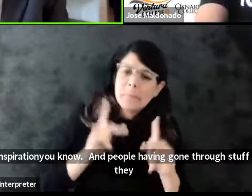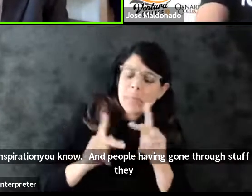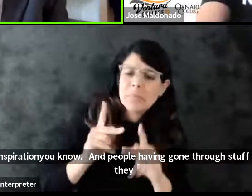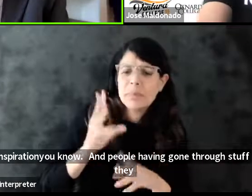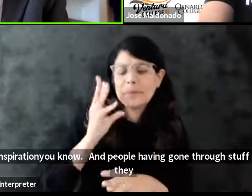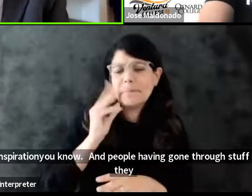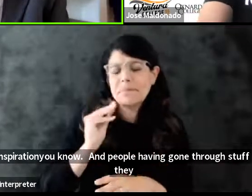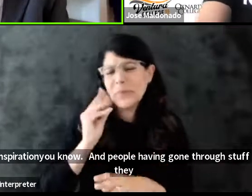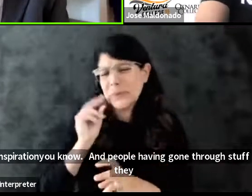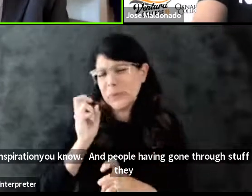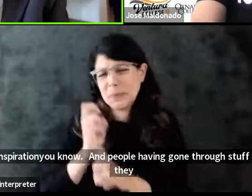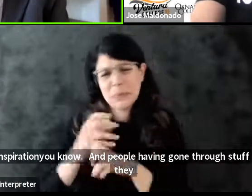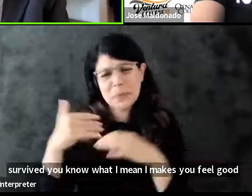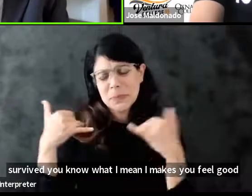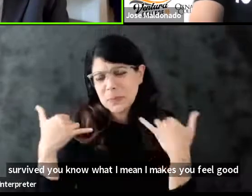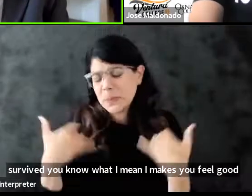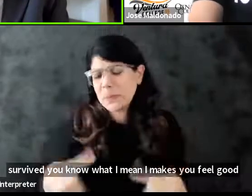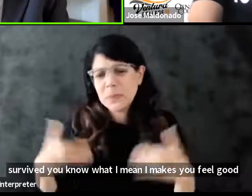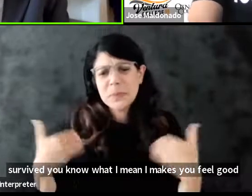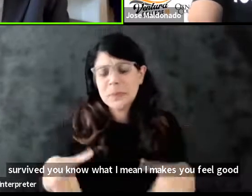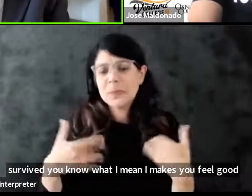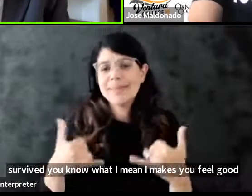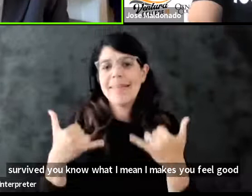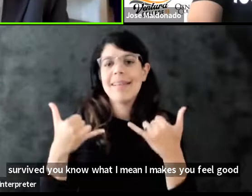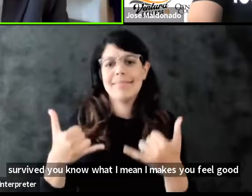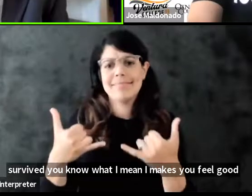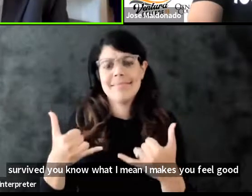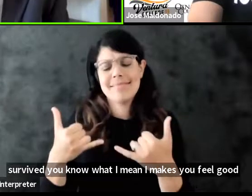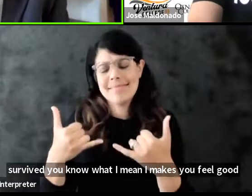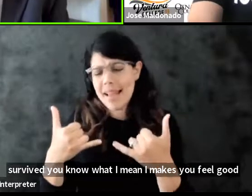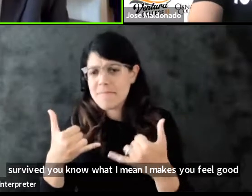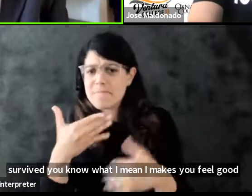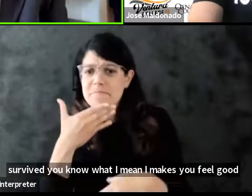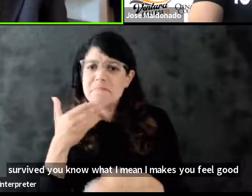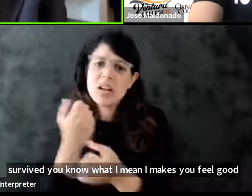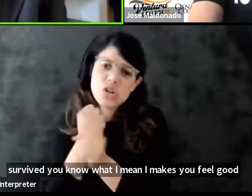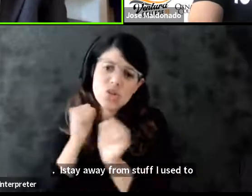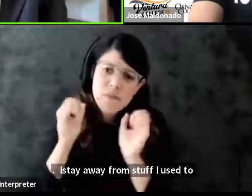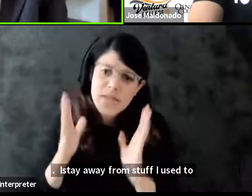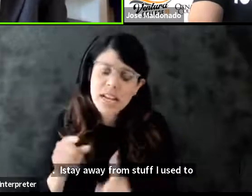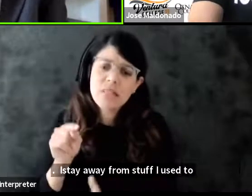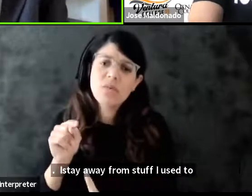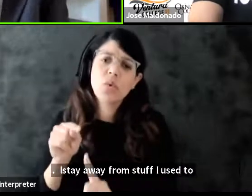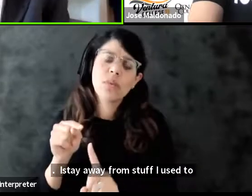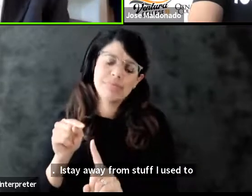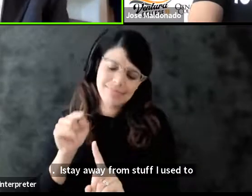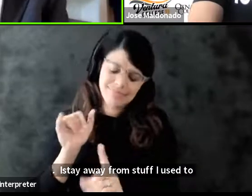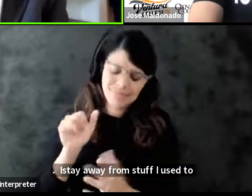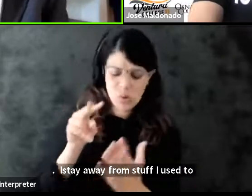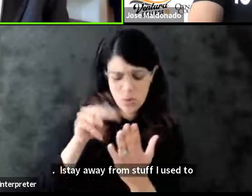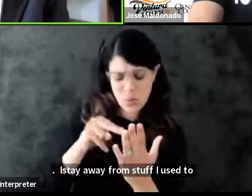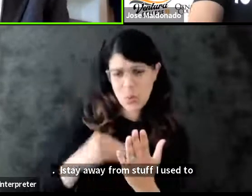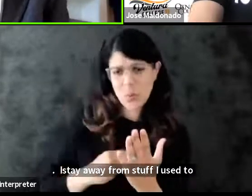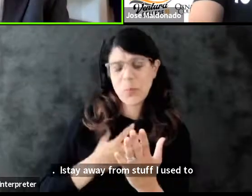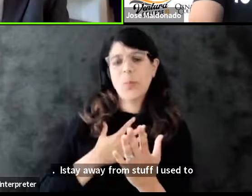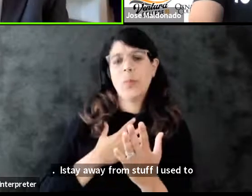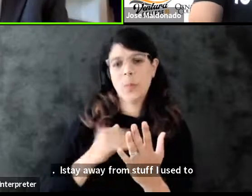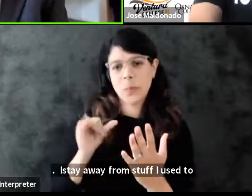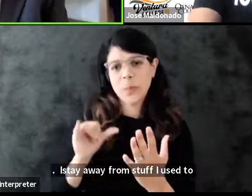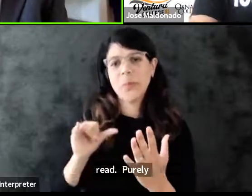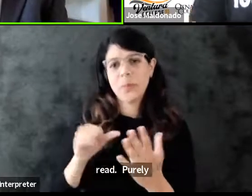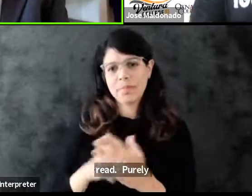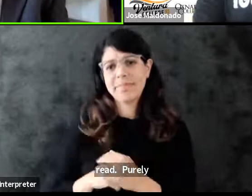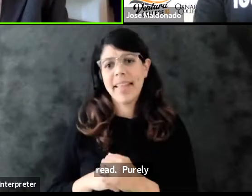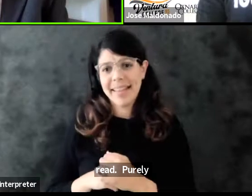stuff that I used to read, that purely academic stuff. You know, it turns me off with all due respect to my academic colleagues. I mean,